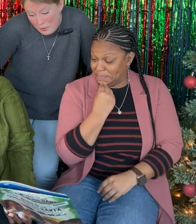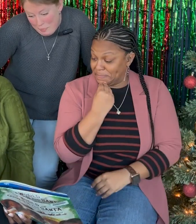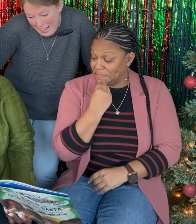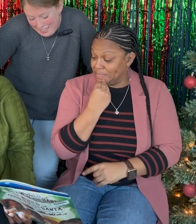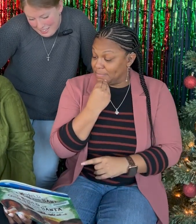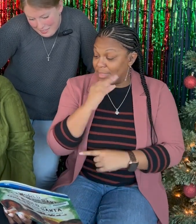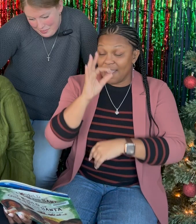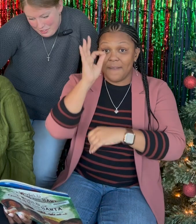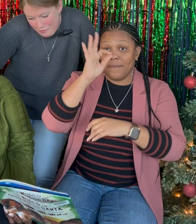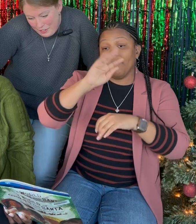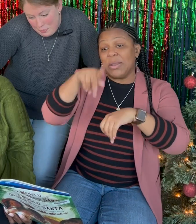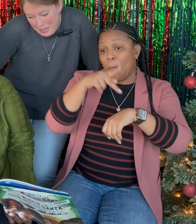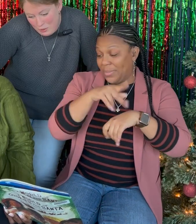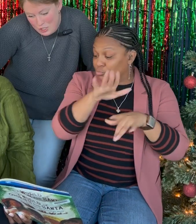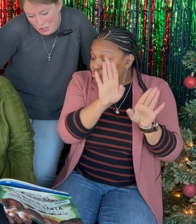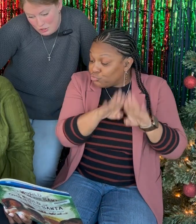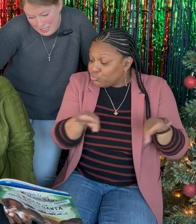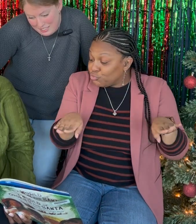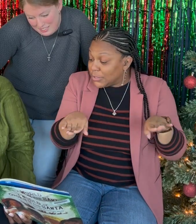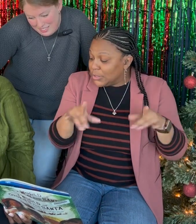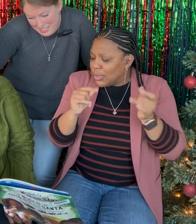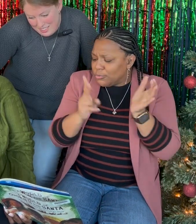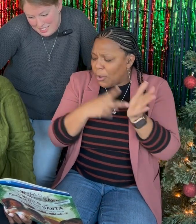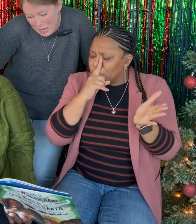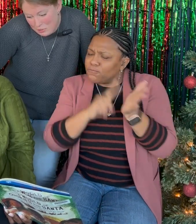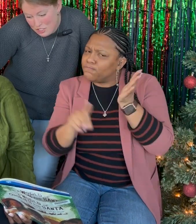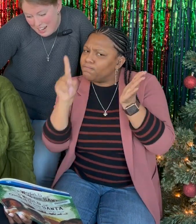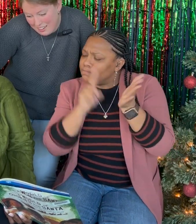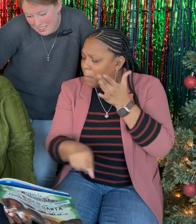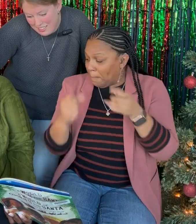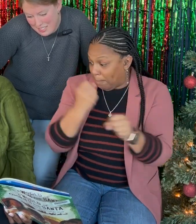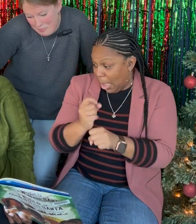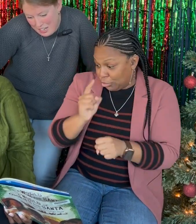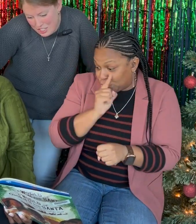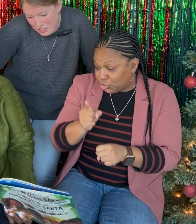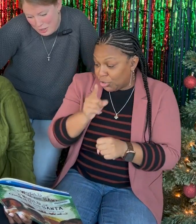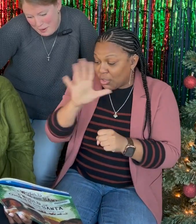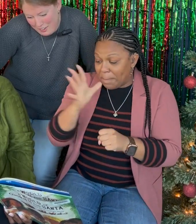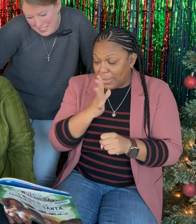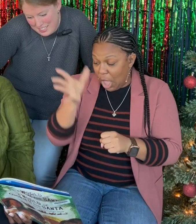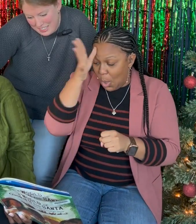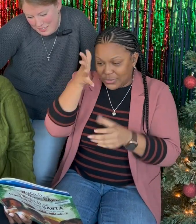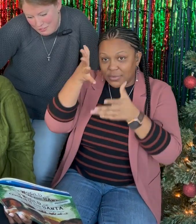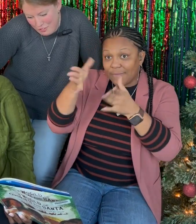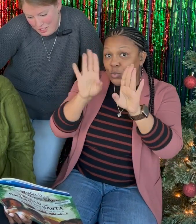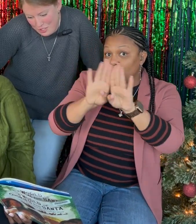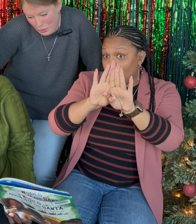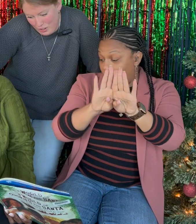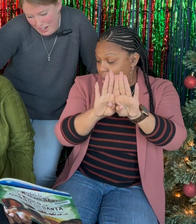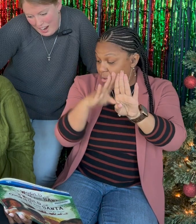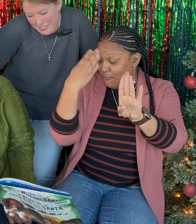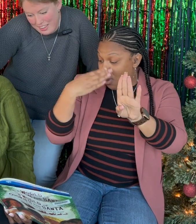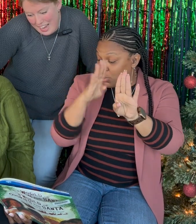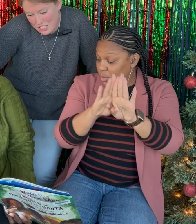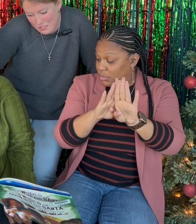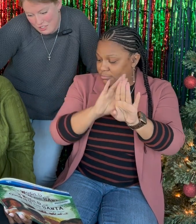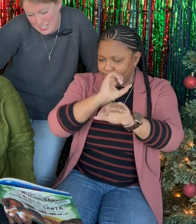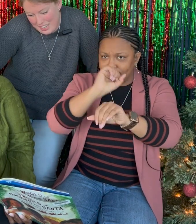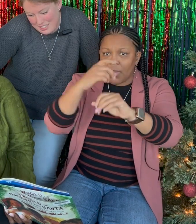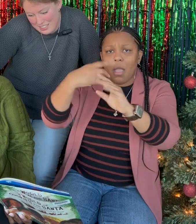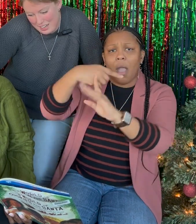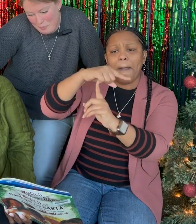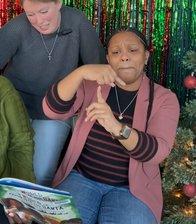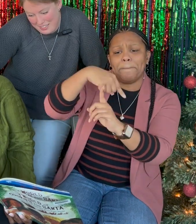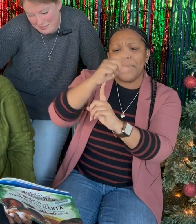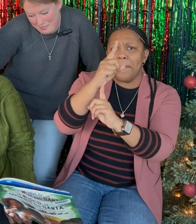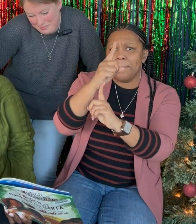Before they go to bed, Filipino children double check to make sure their parents leave the front door unlatched for